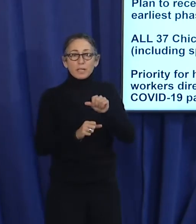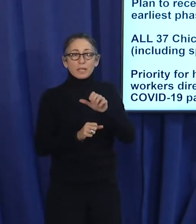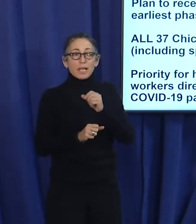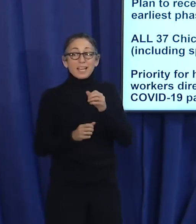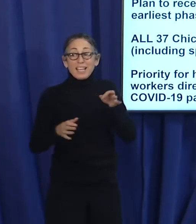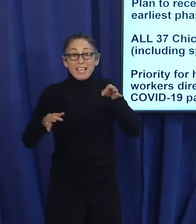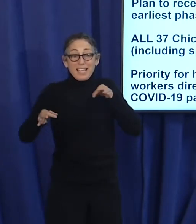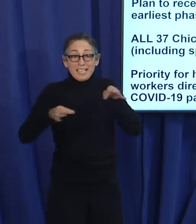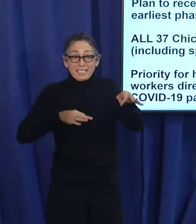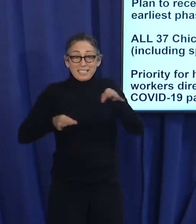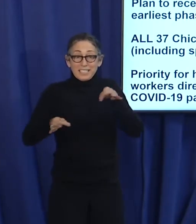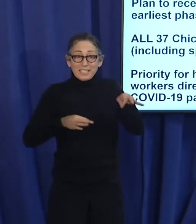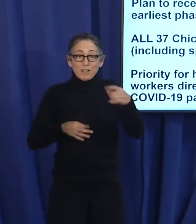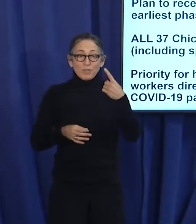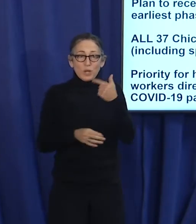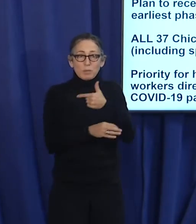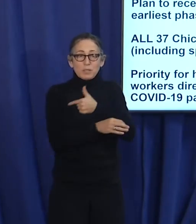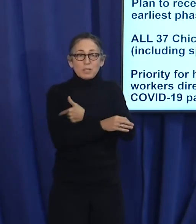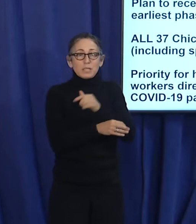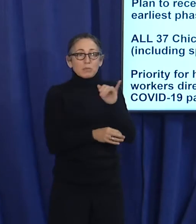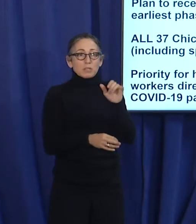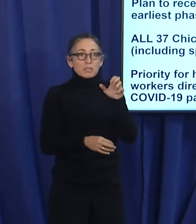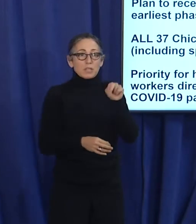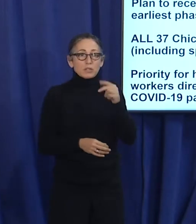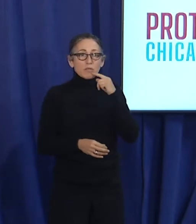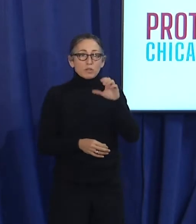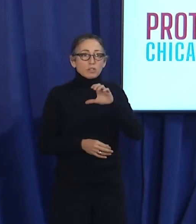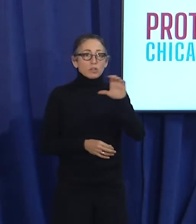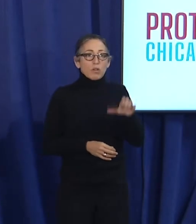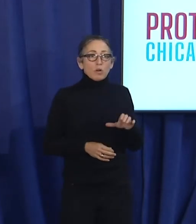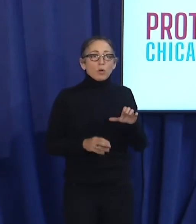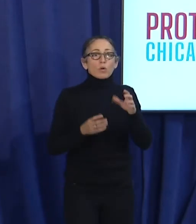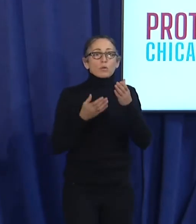on immunization at Chicago Department of Public Health.